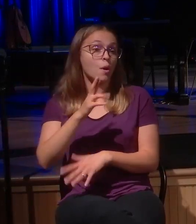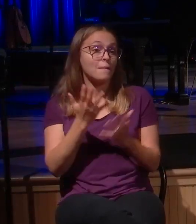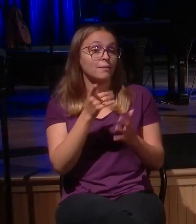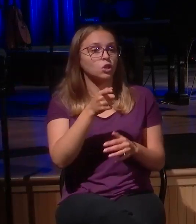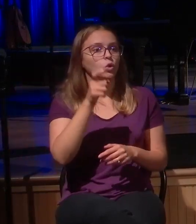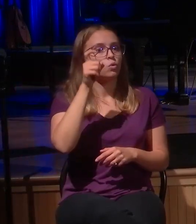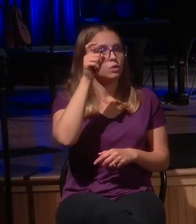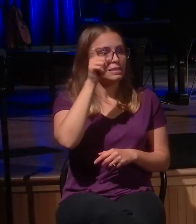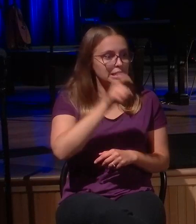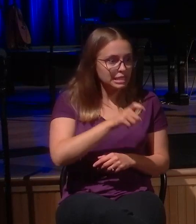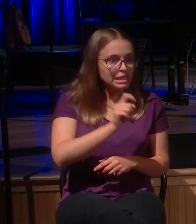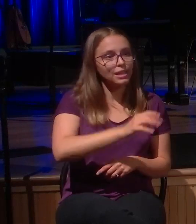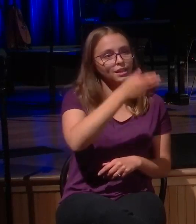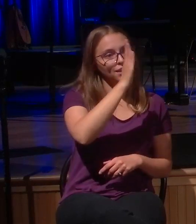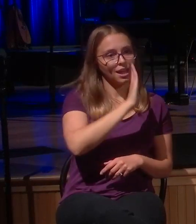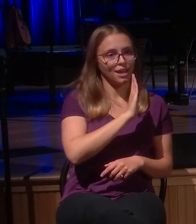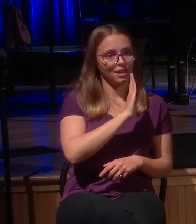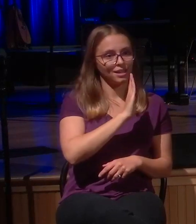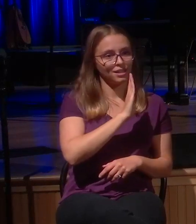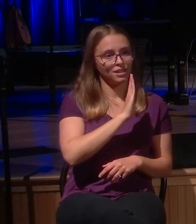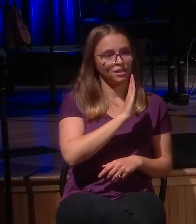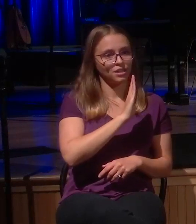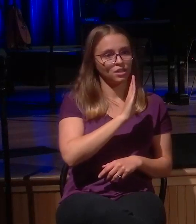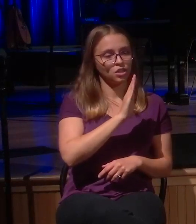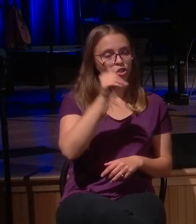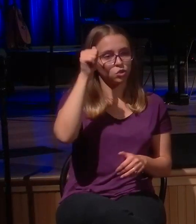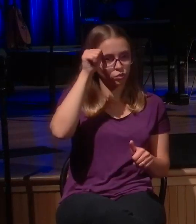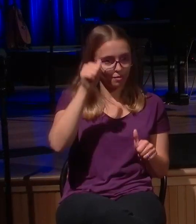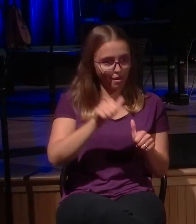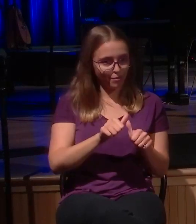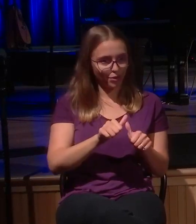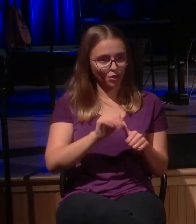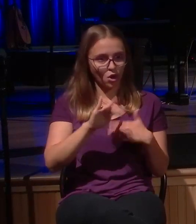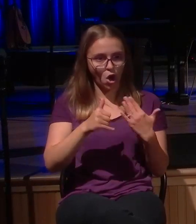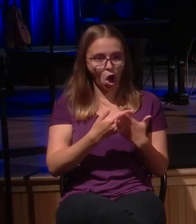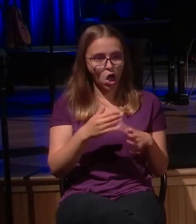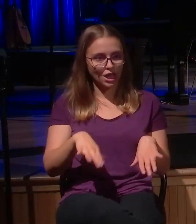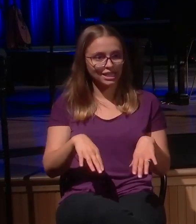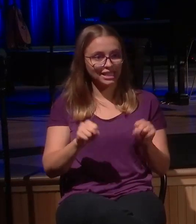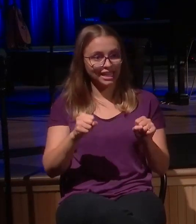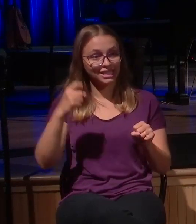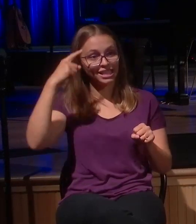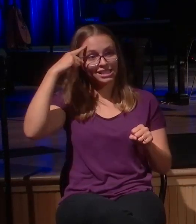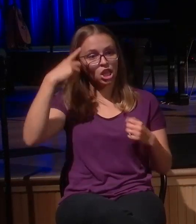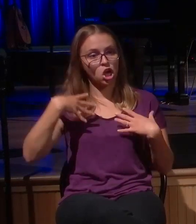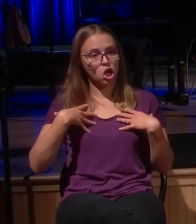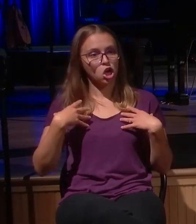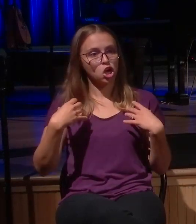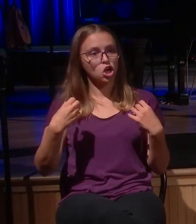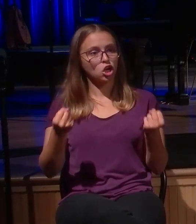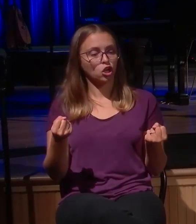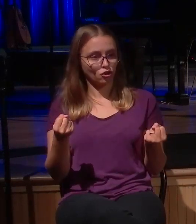Lois' mouth to your heart, listen, all it takes is the courage to admit that you failed